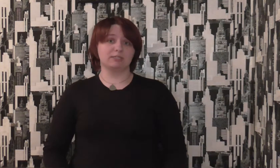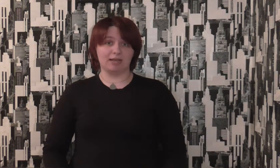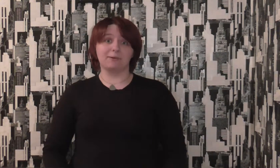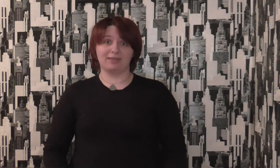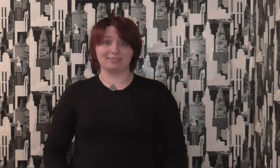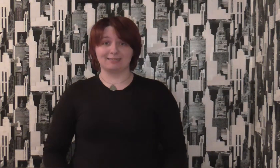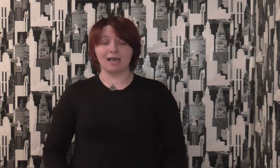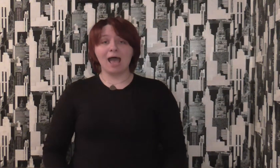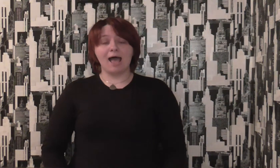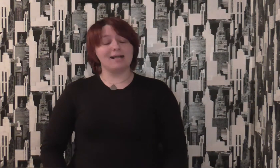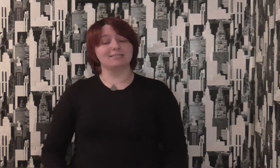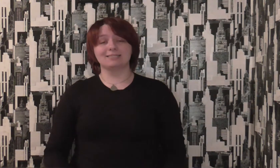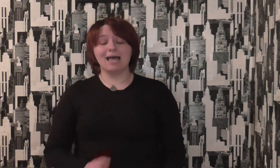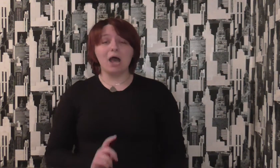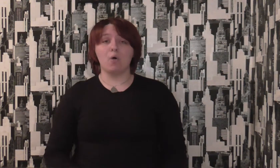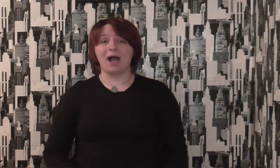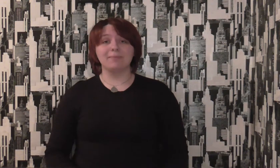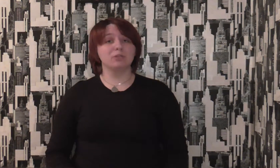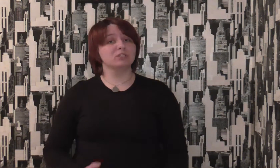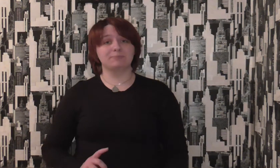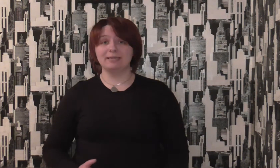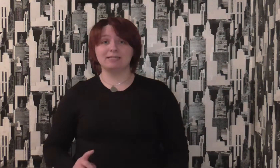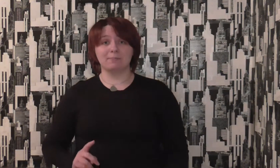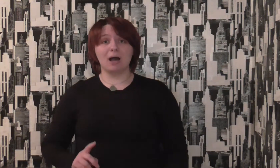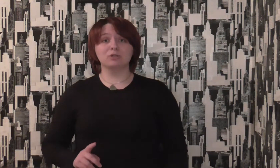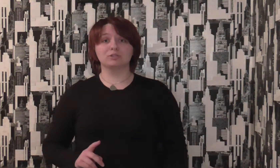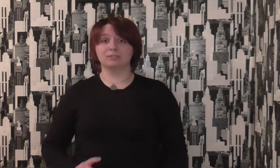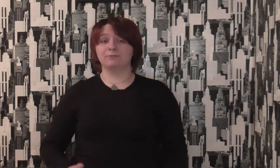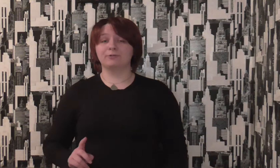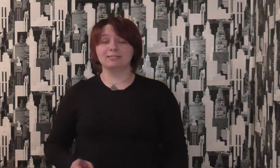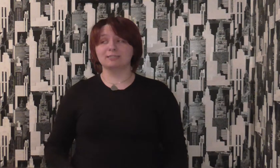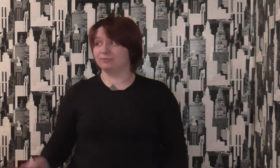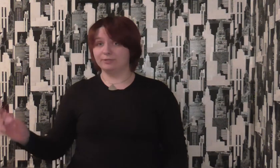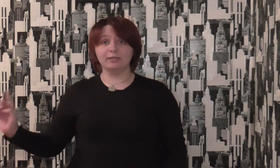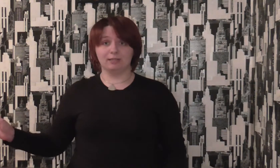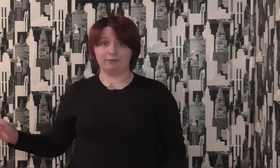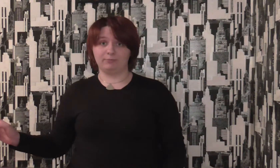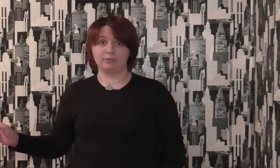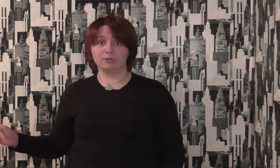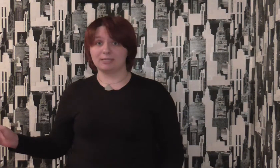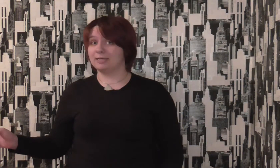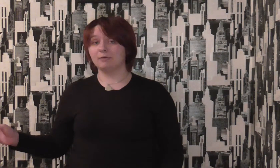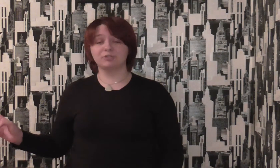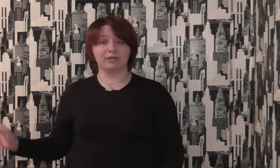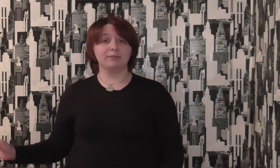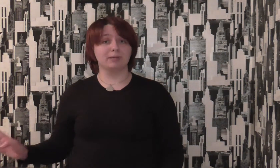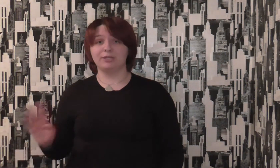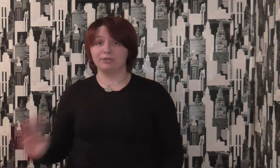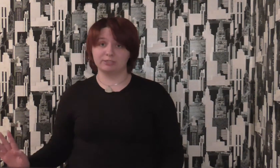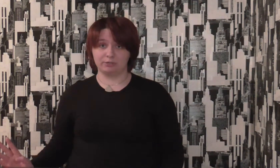seriously, hypothetically. And now I'm not speaking about the friends in real life, because I gave up trying many years ago.